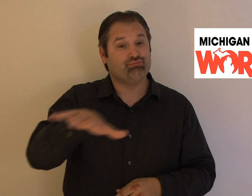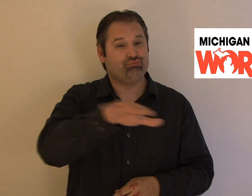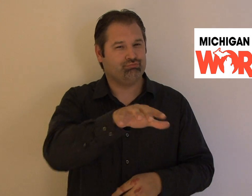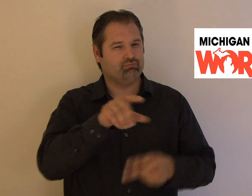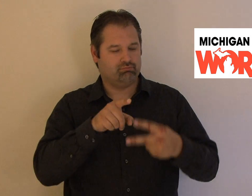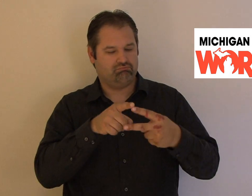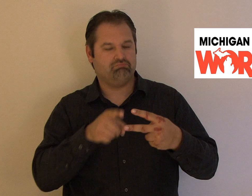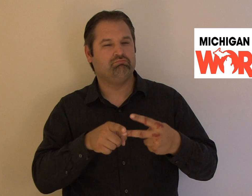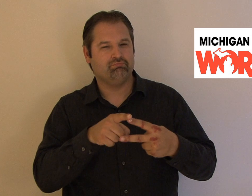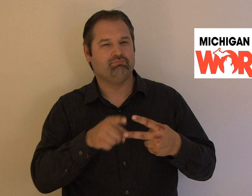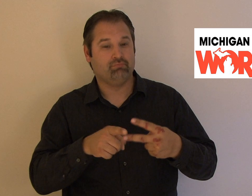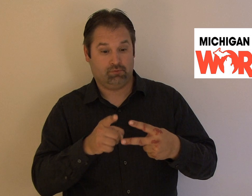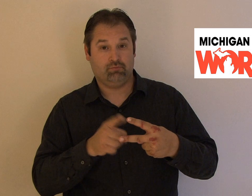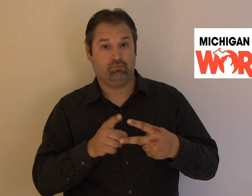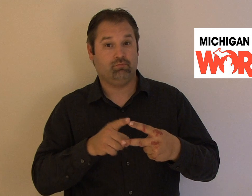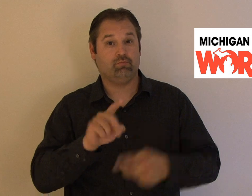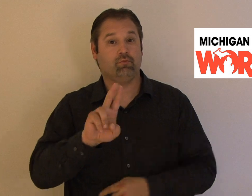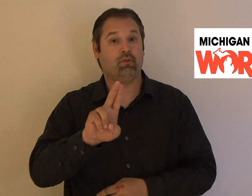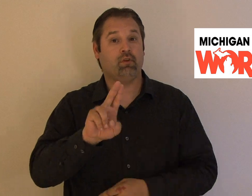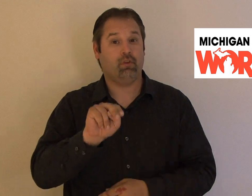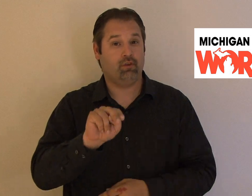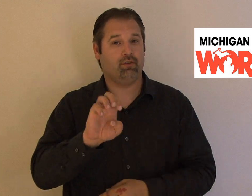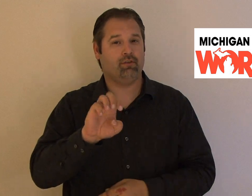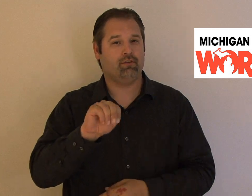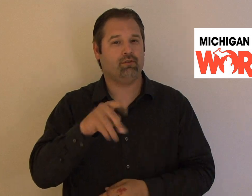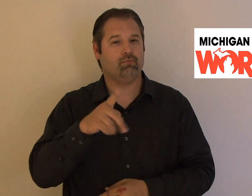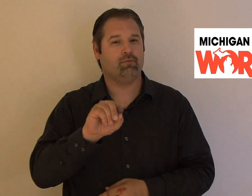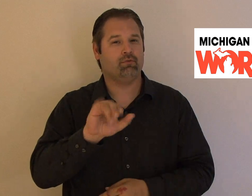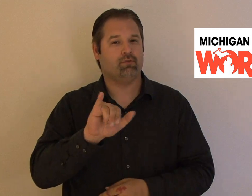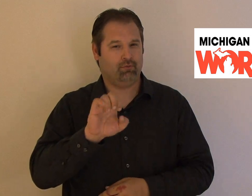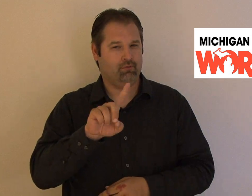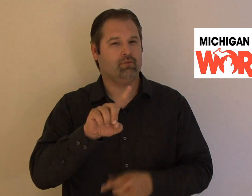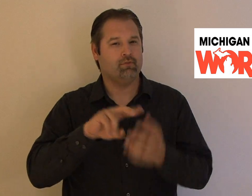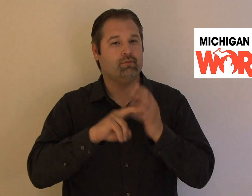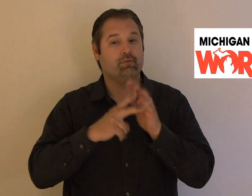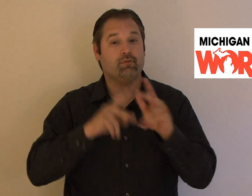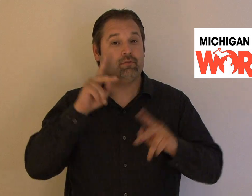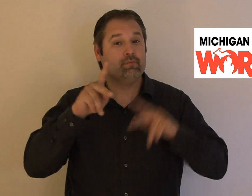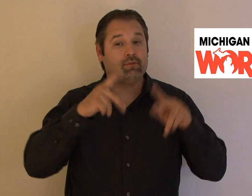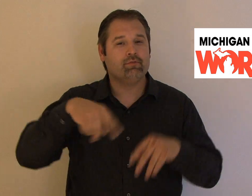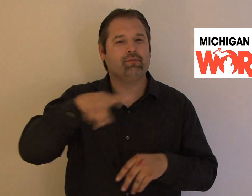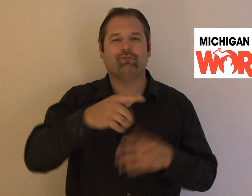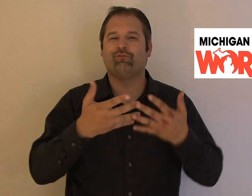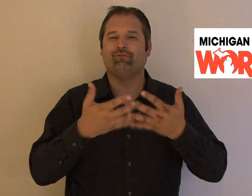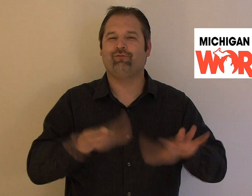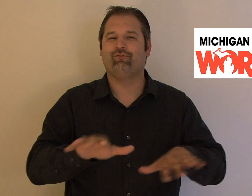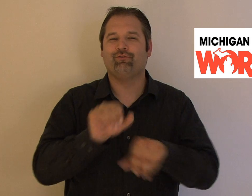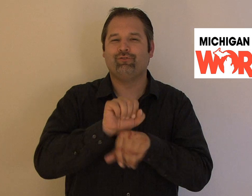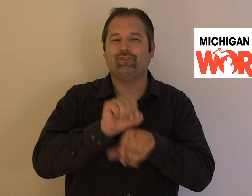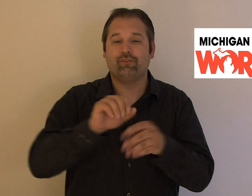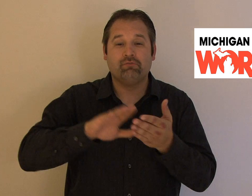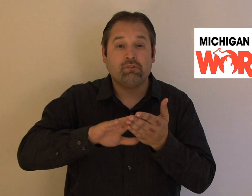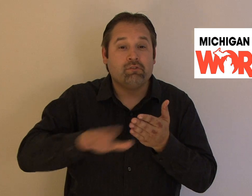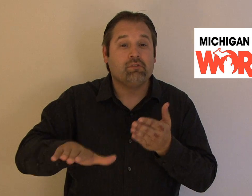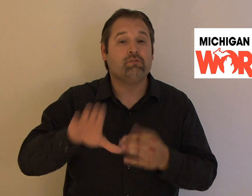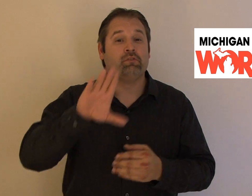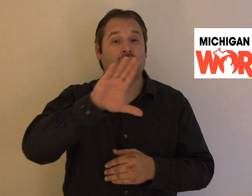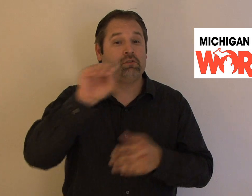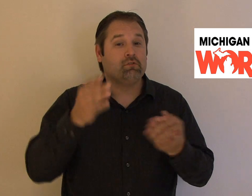There are two categories. The first is unemployed. People who have been laid off or the company has closed for